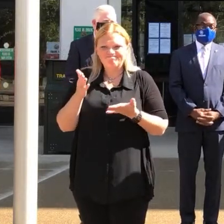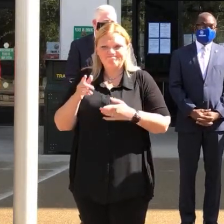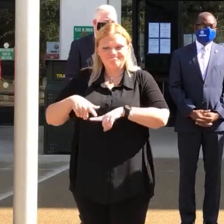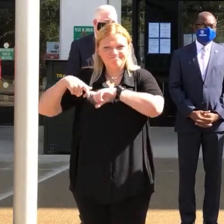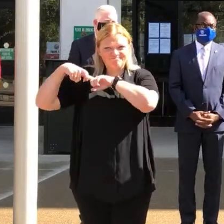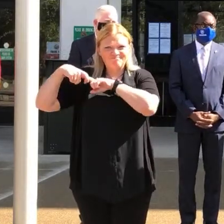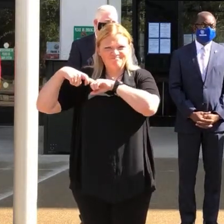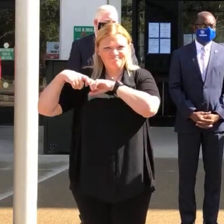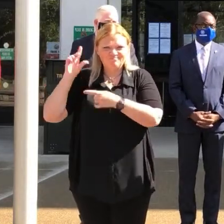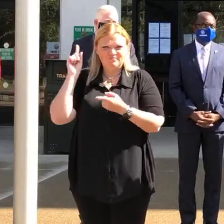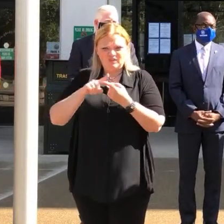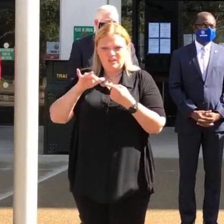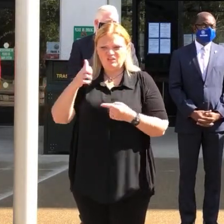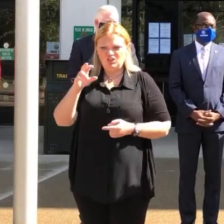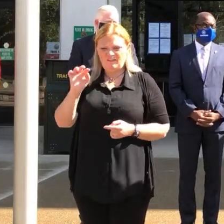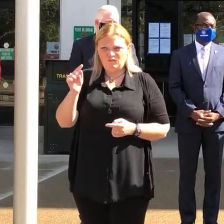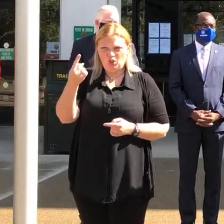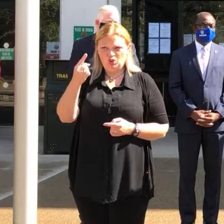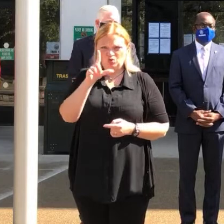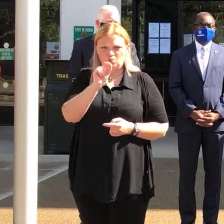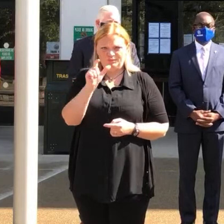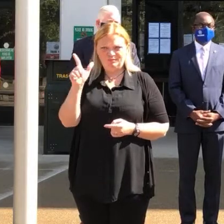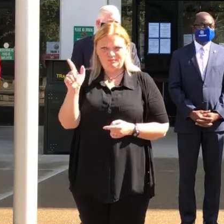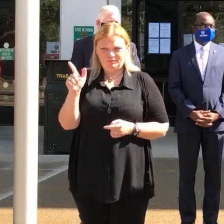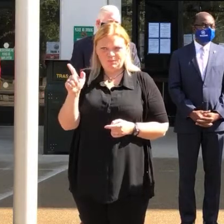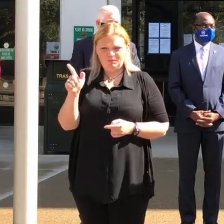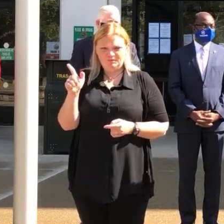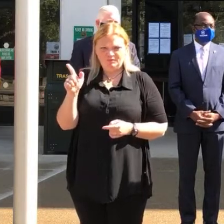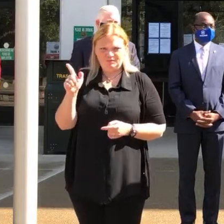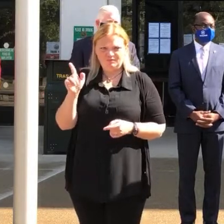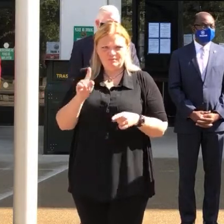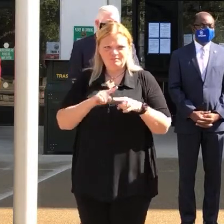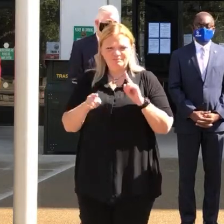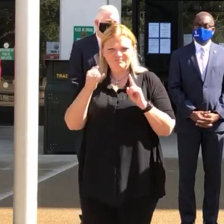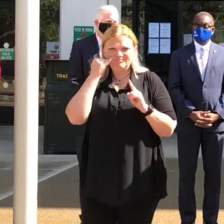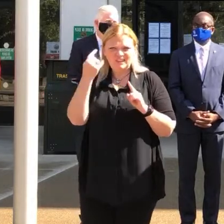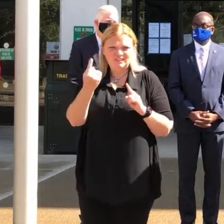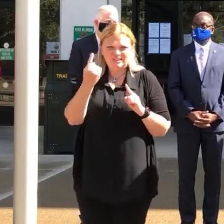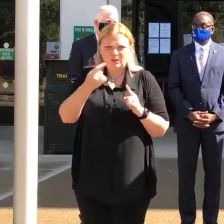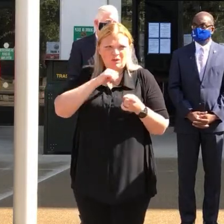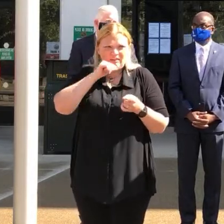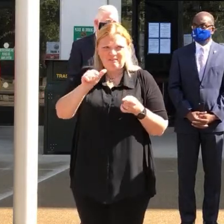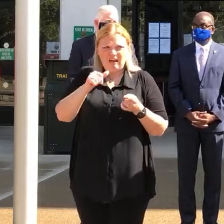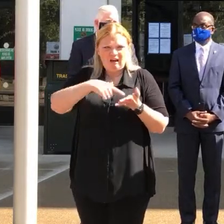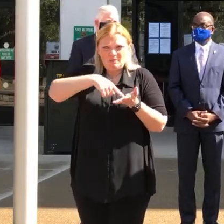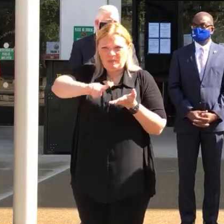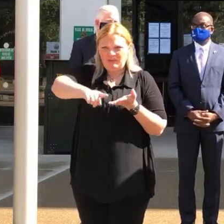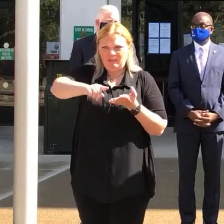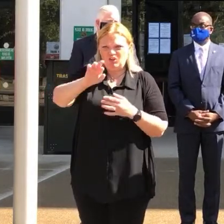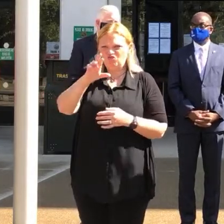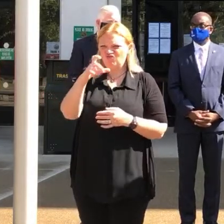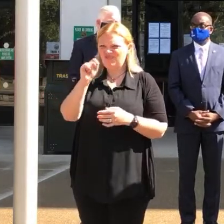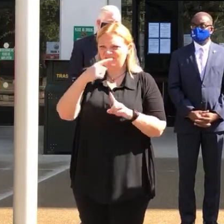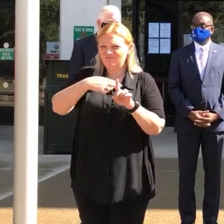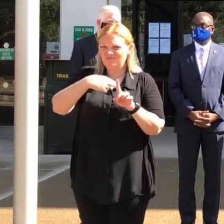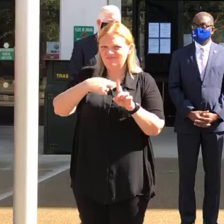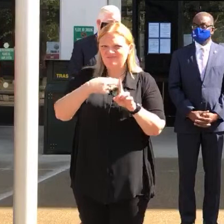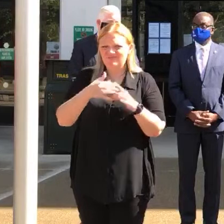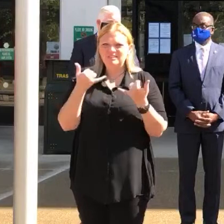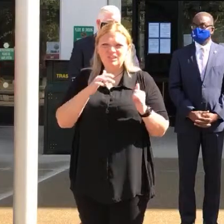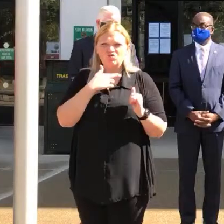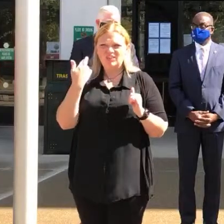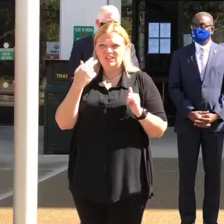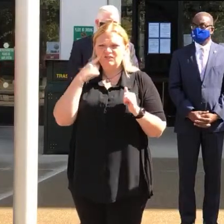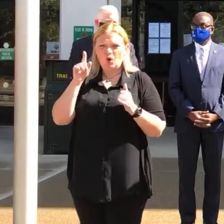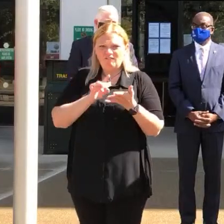stopped until January 1st of 2021. But if somebody has not paid their rent, they are still at risk for being evicted at